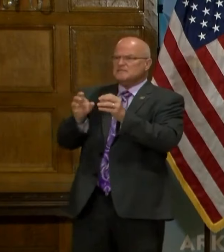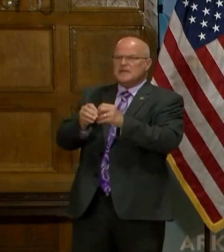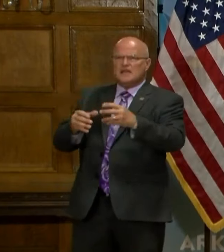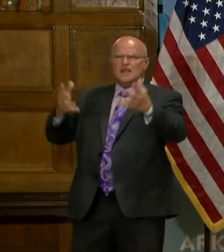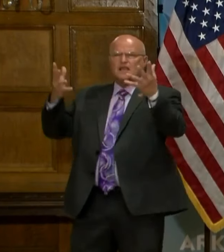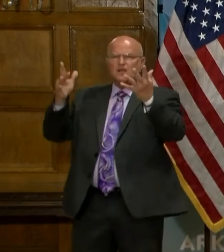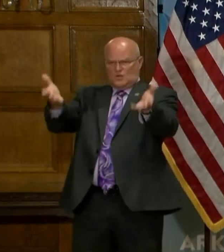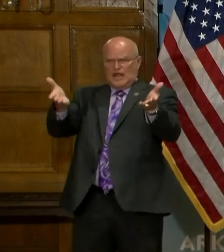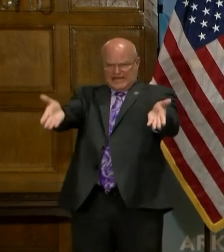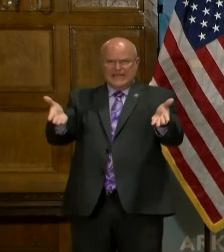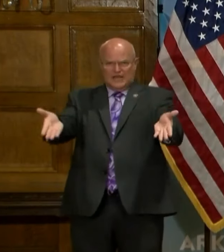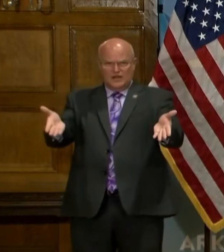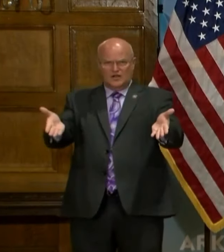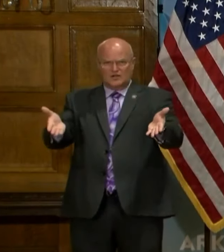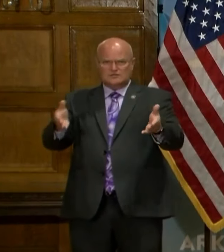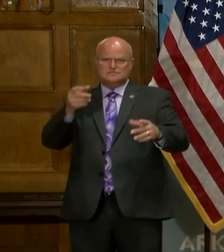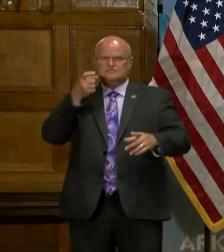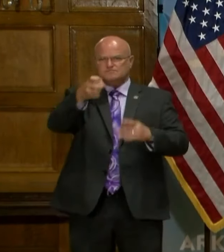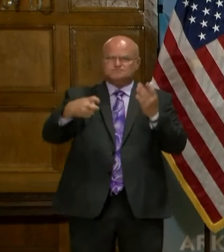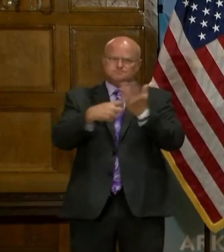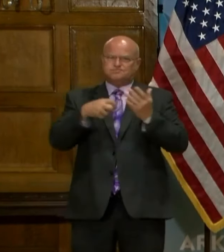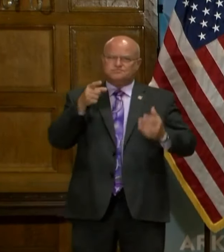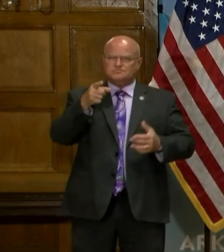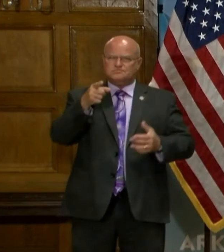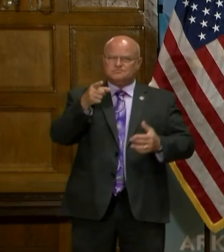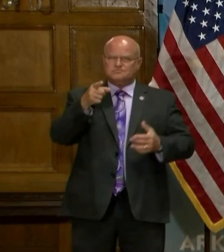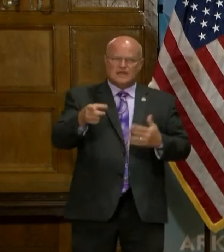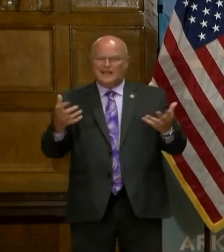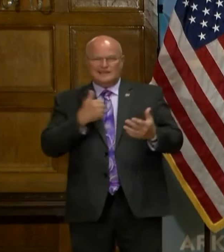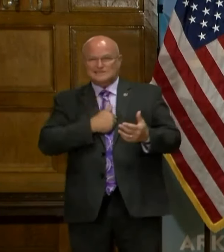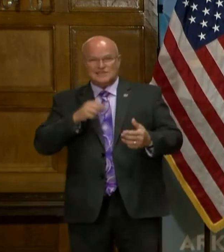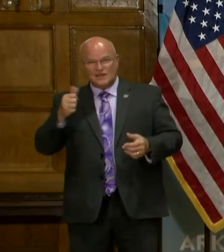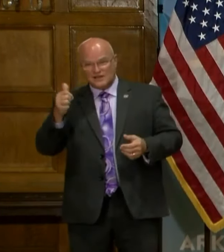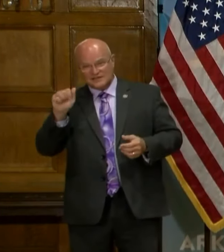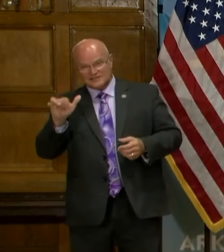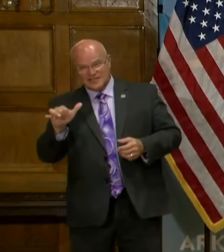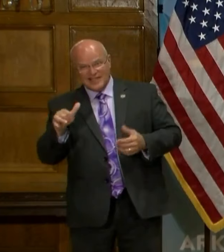meeting, right here, let's give him a citation. I'm sorry,